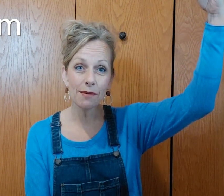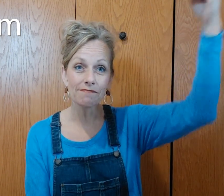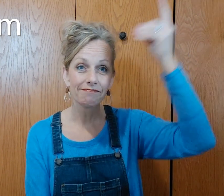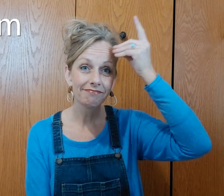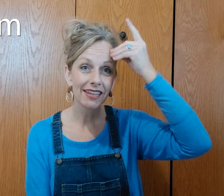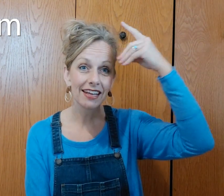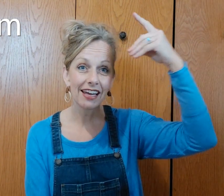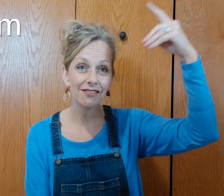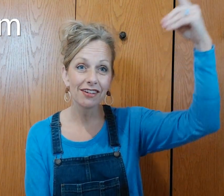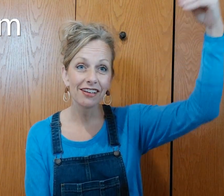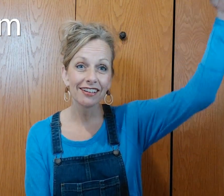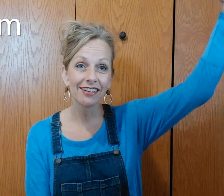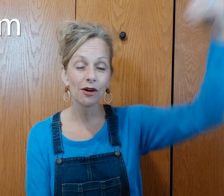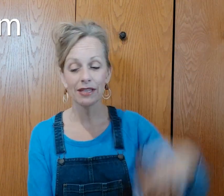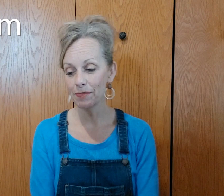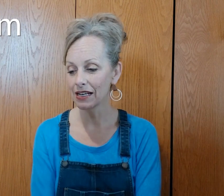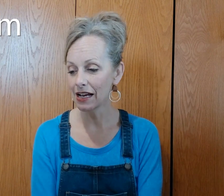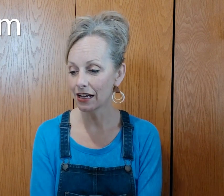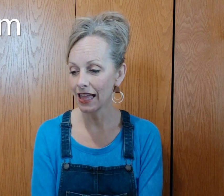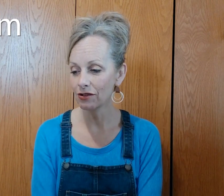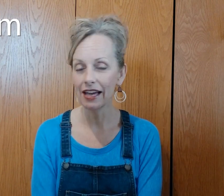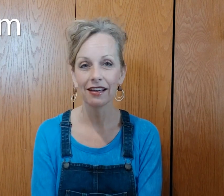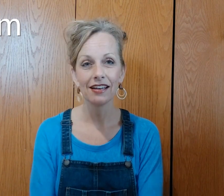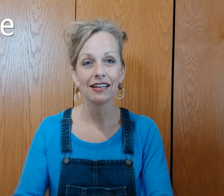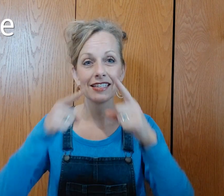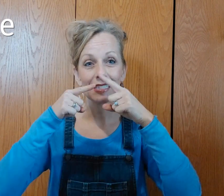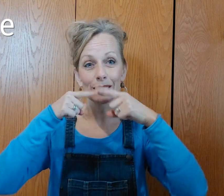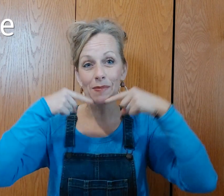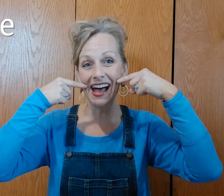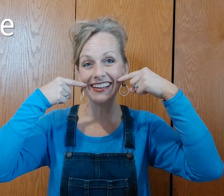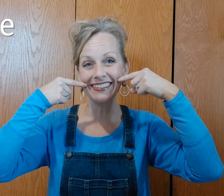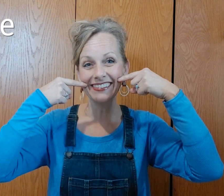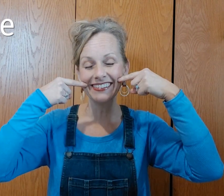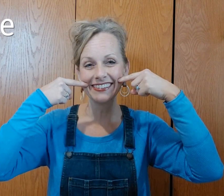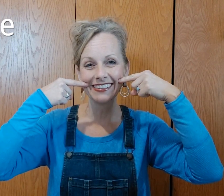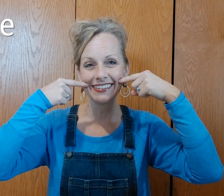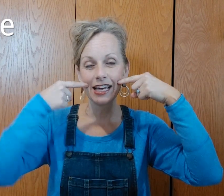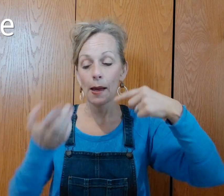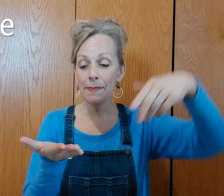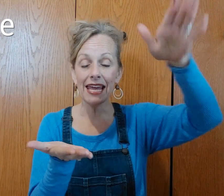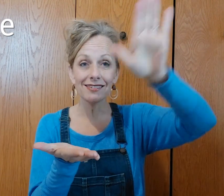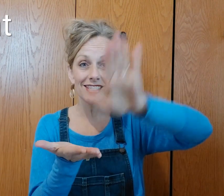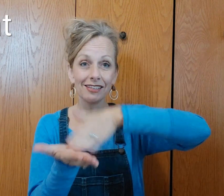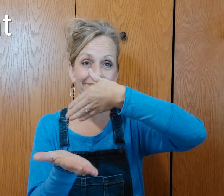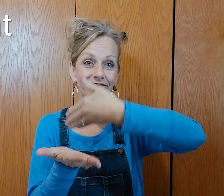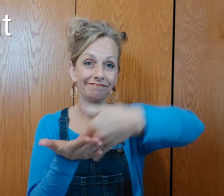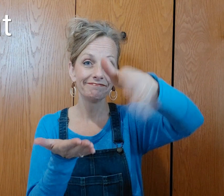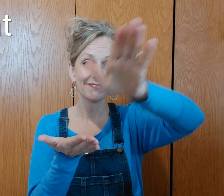up. Kind of goes up in a cloud like. Smile. Paint.